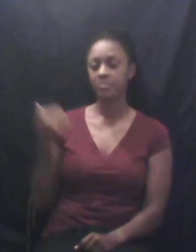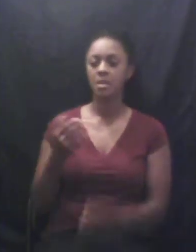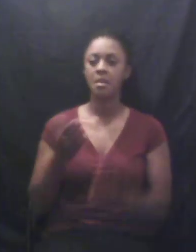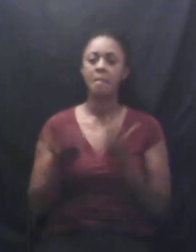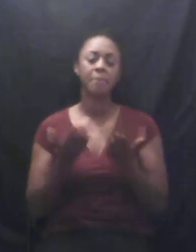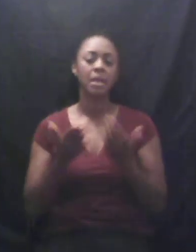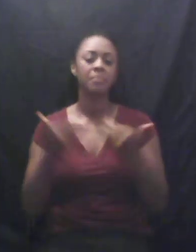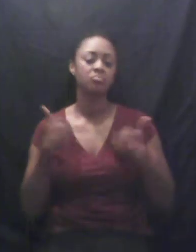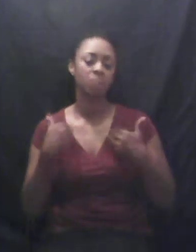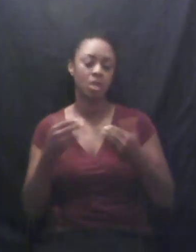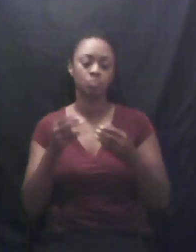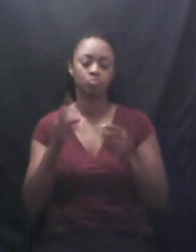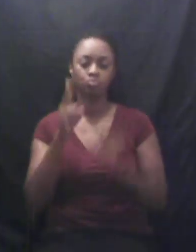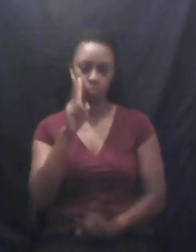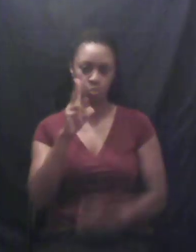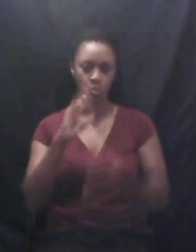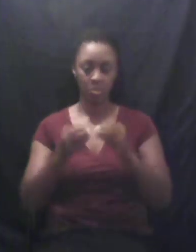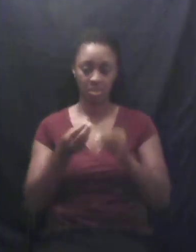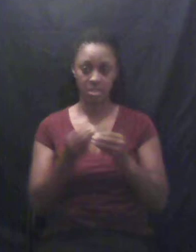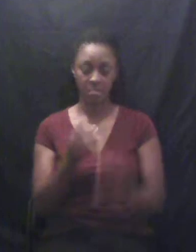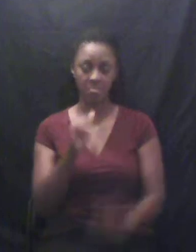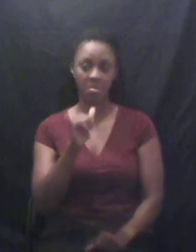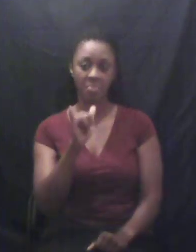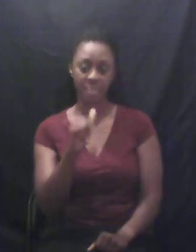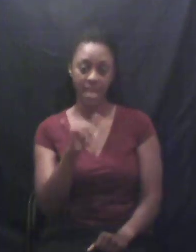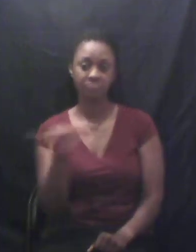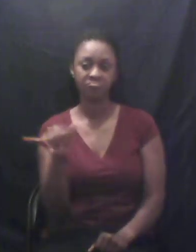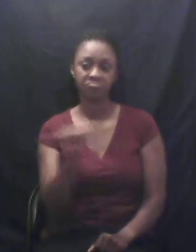similar on the mouth, but let's say we have two numbers,